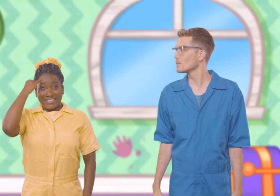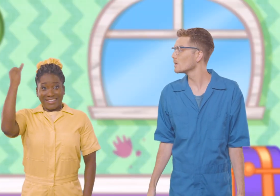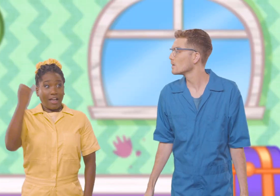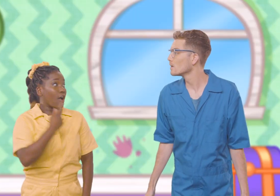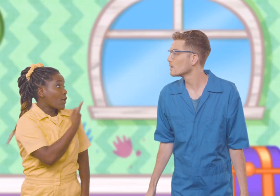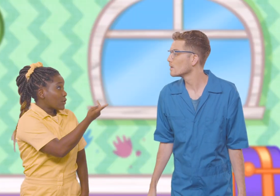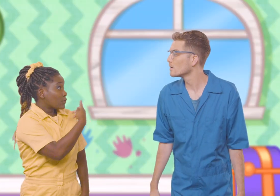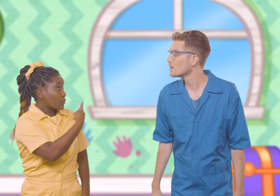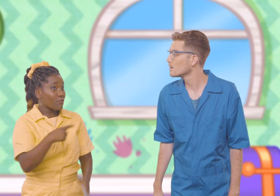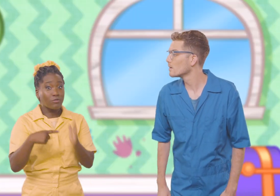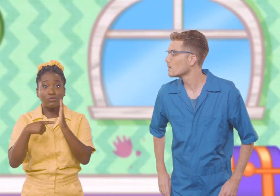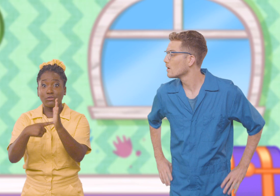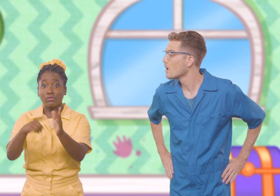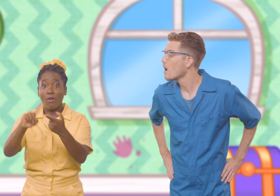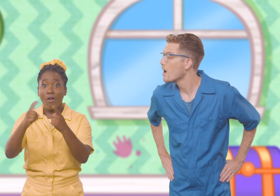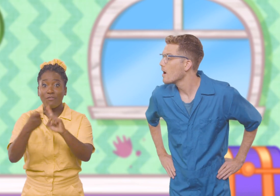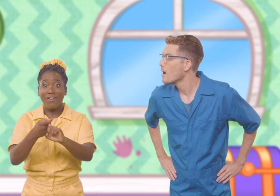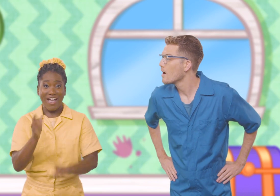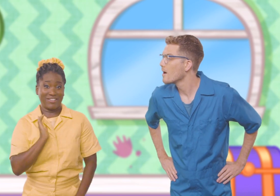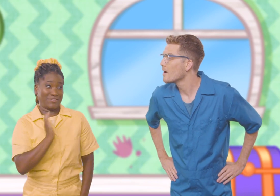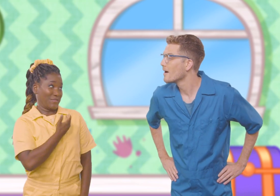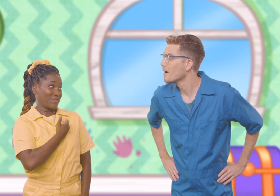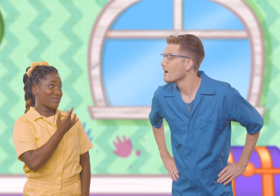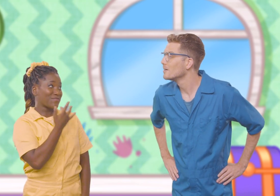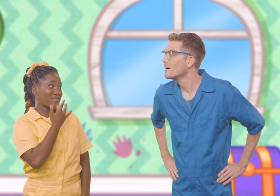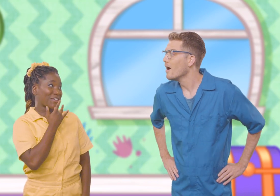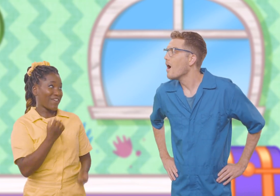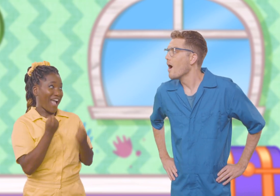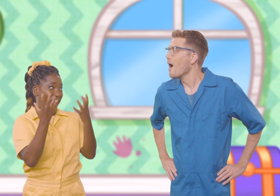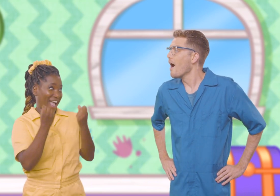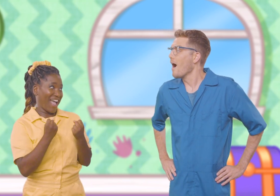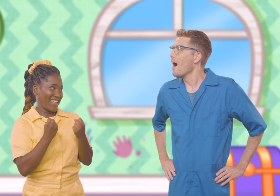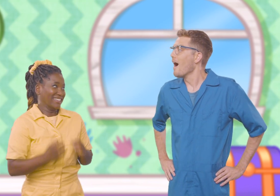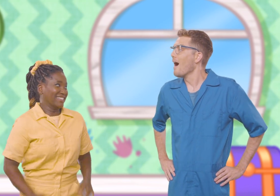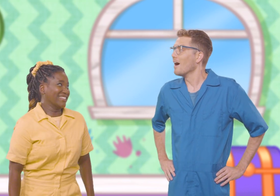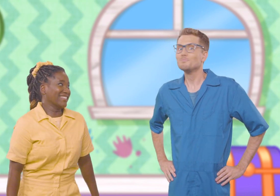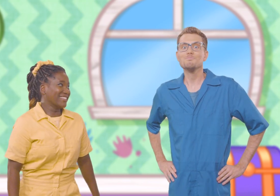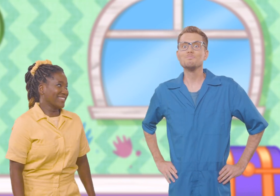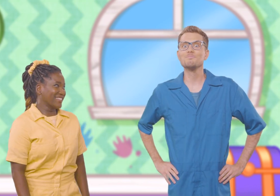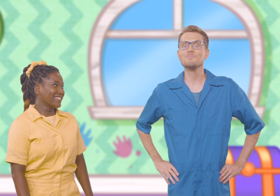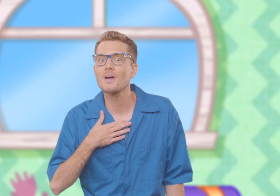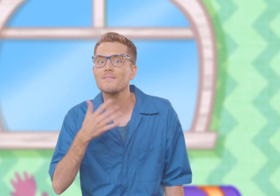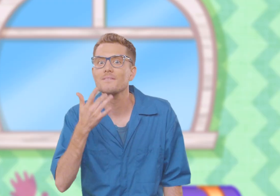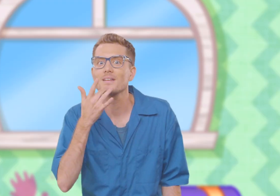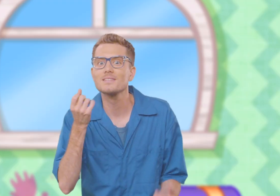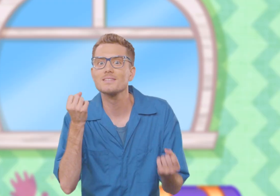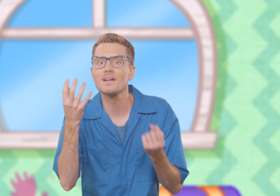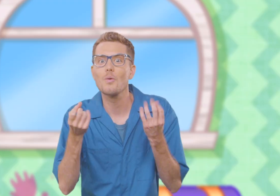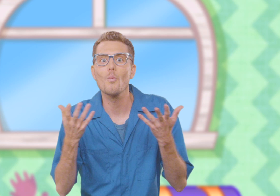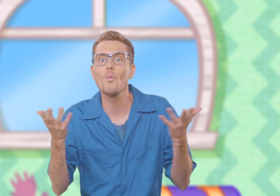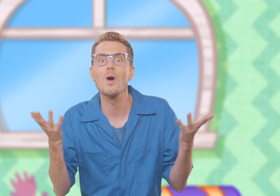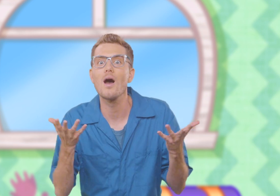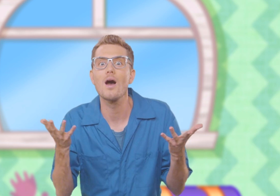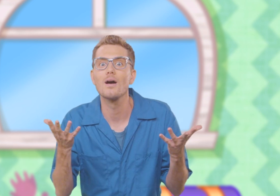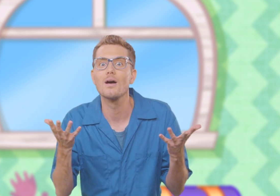Why don't we show our friends what our favorite signs are? My favorite sign is